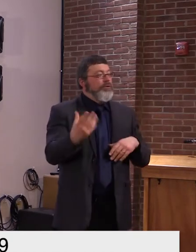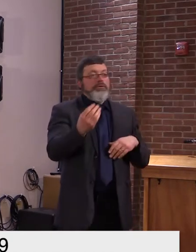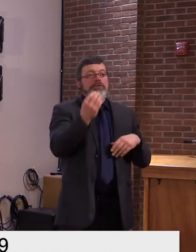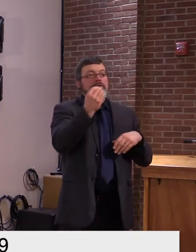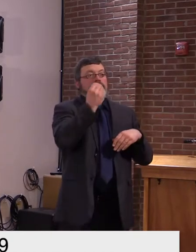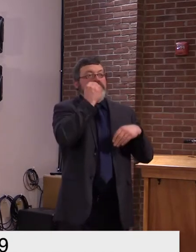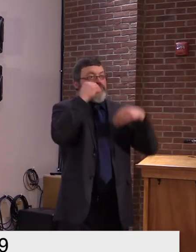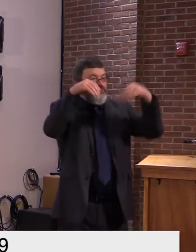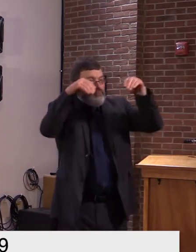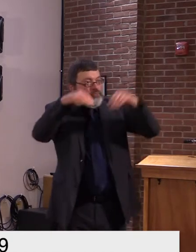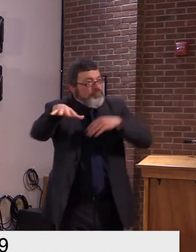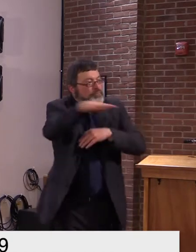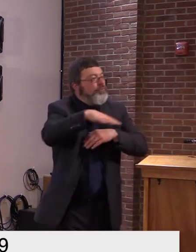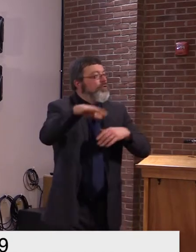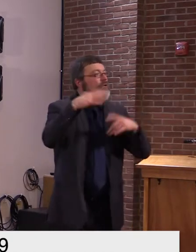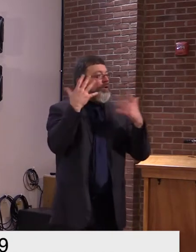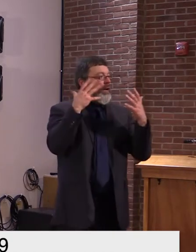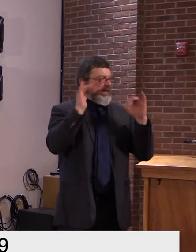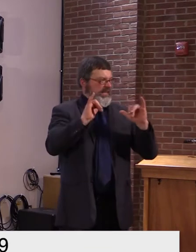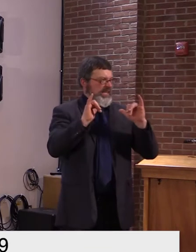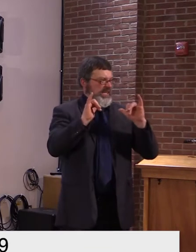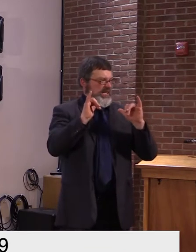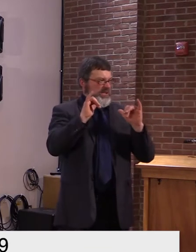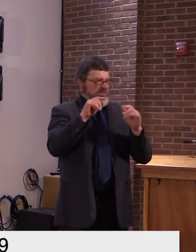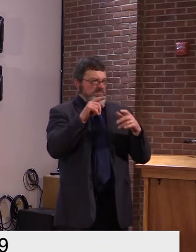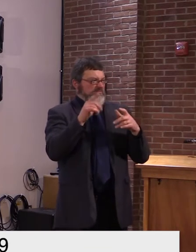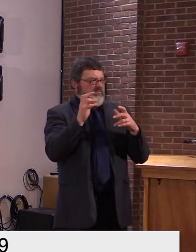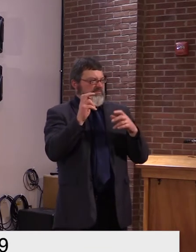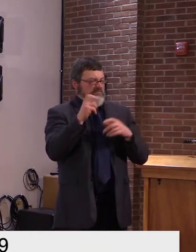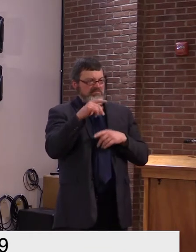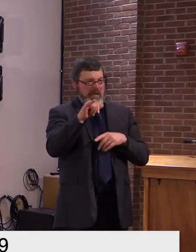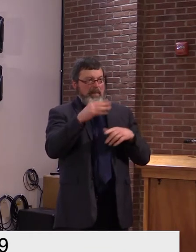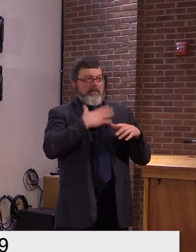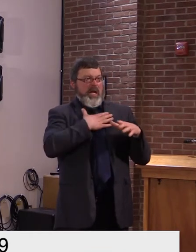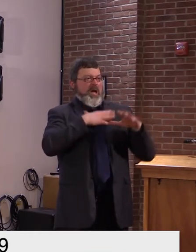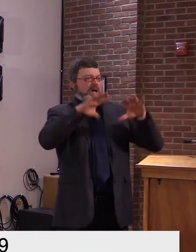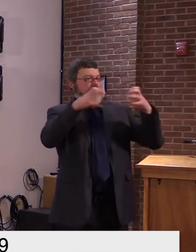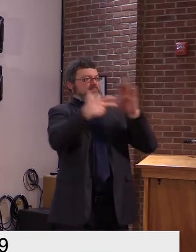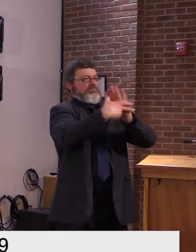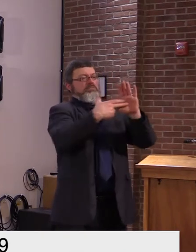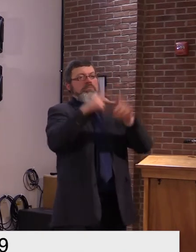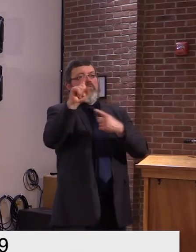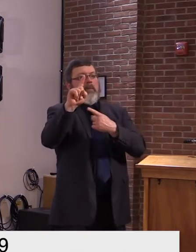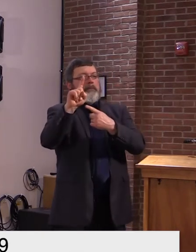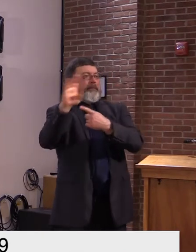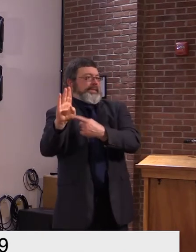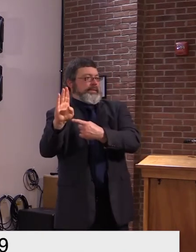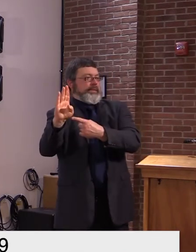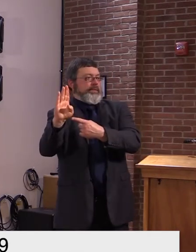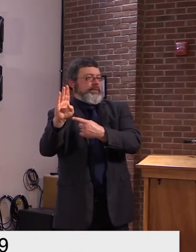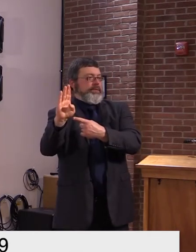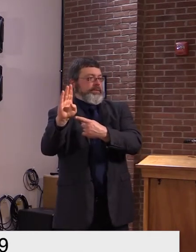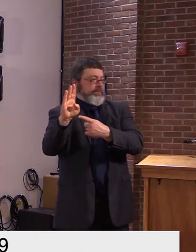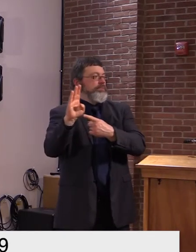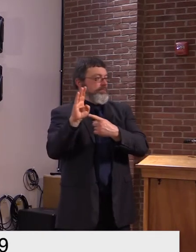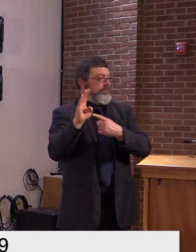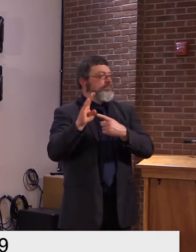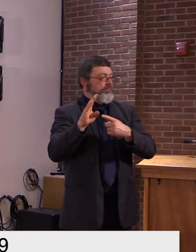strain found in Great Britain. This is a genetically distinct variant that's now been